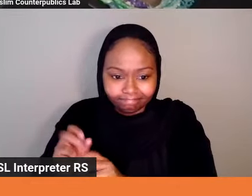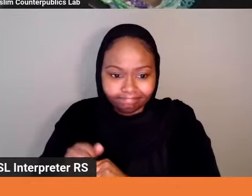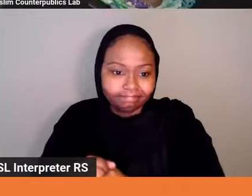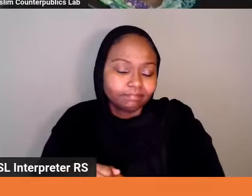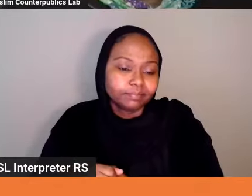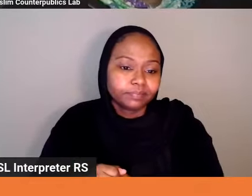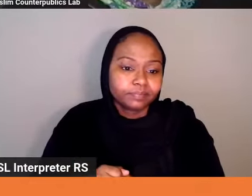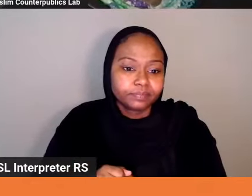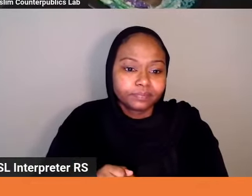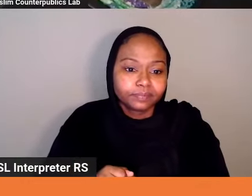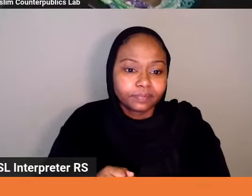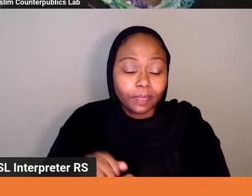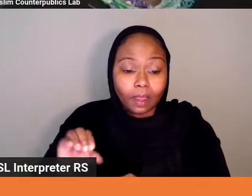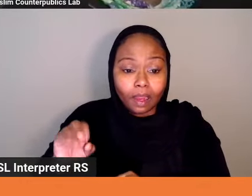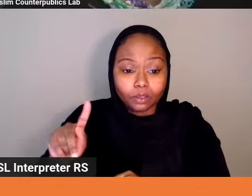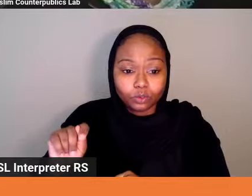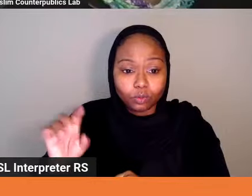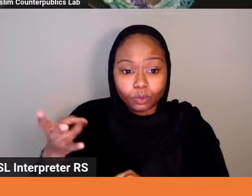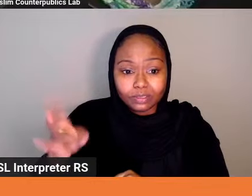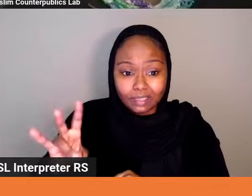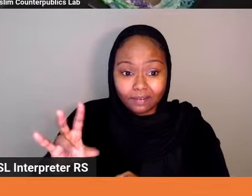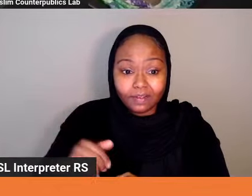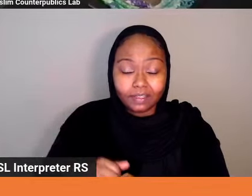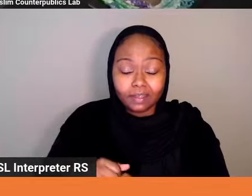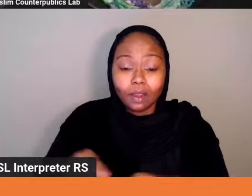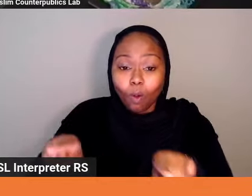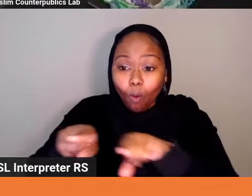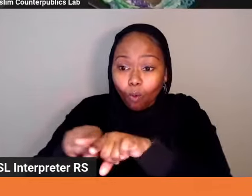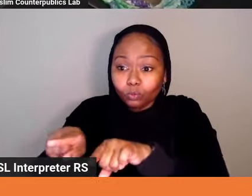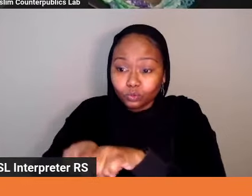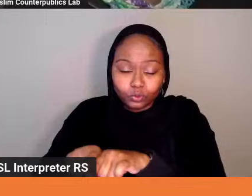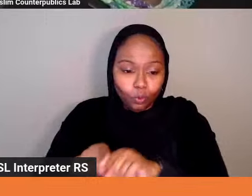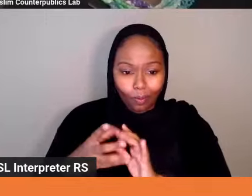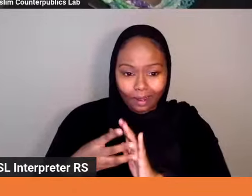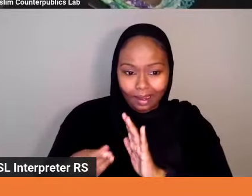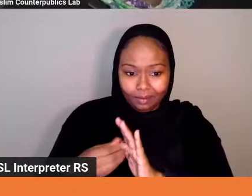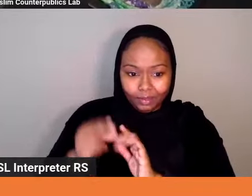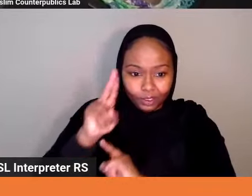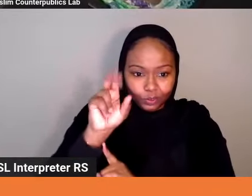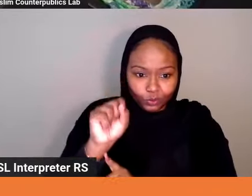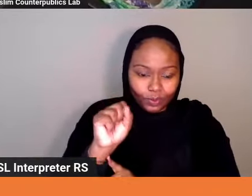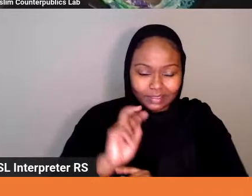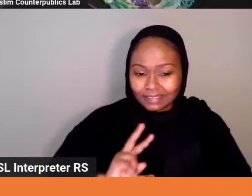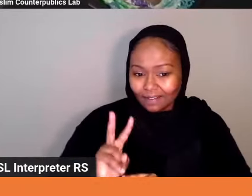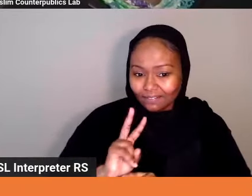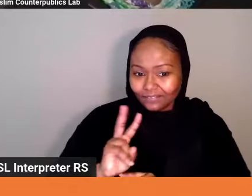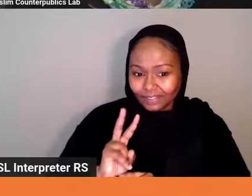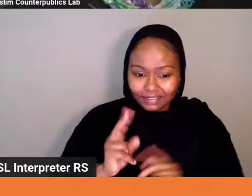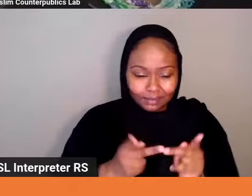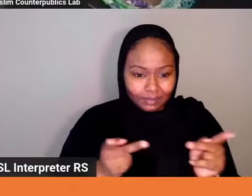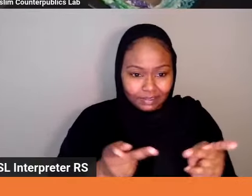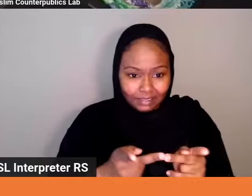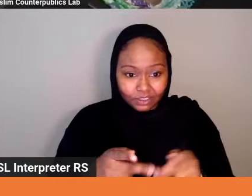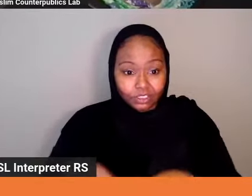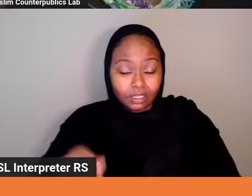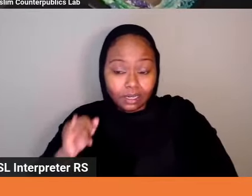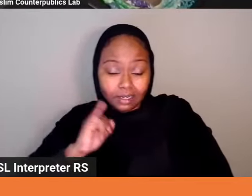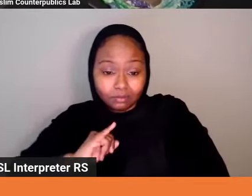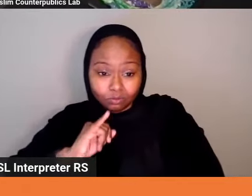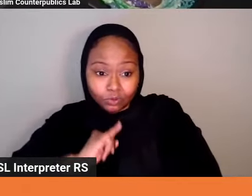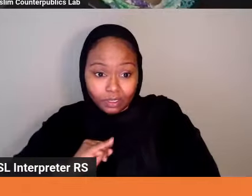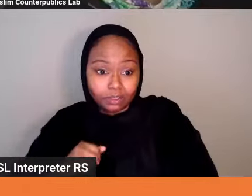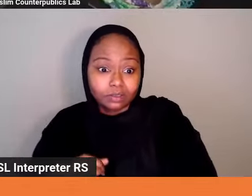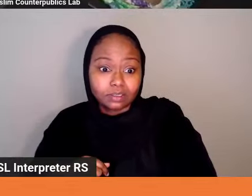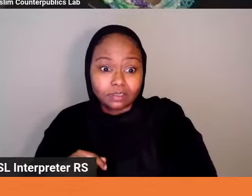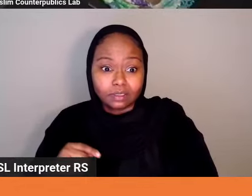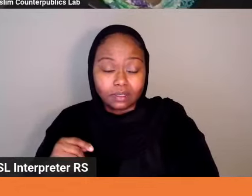to seamlessly adopt the U.S.'s narrative of victimhood, Netanyahu likened the Hamas attacks on October 7th